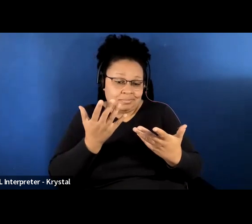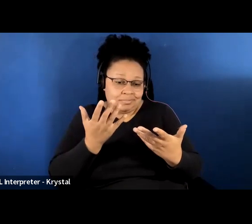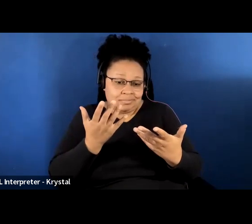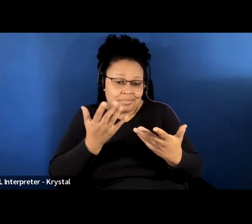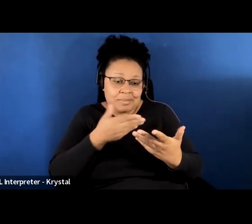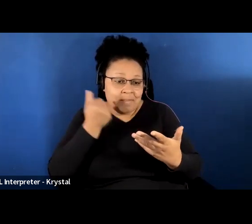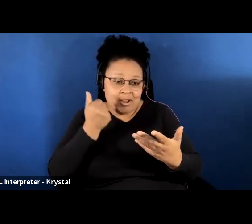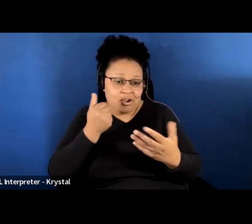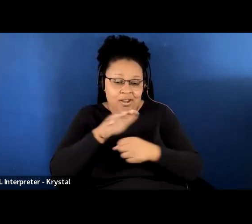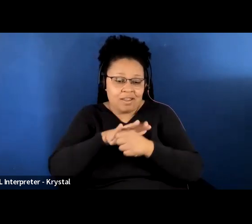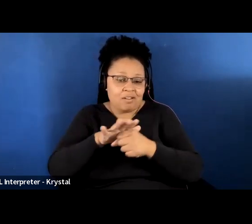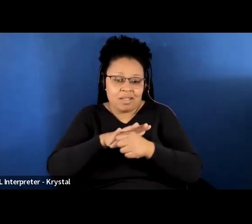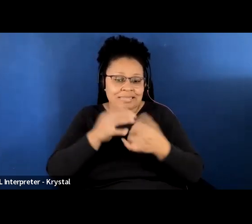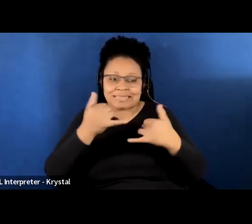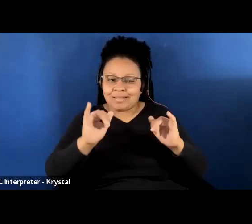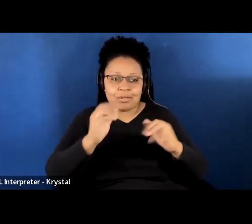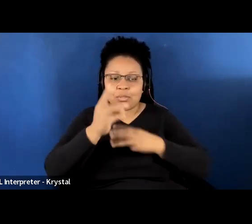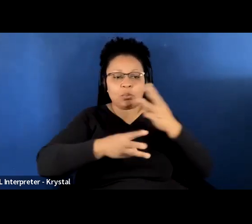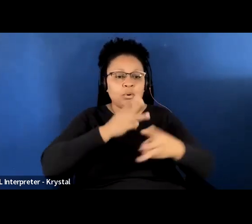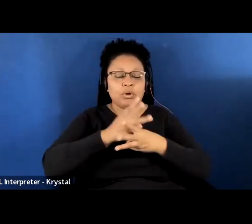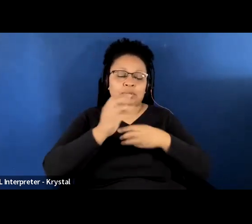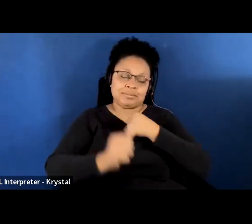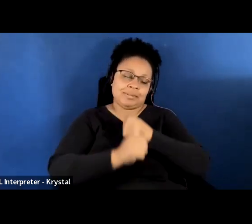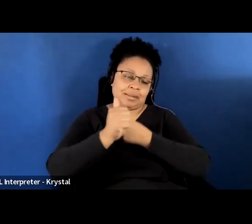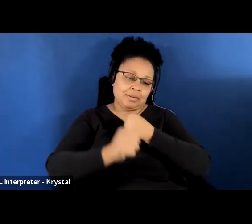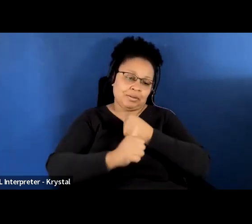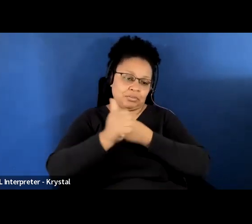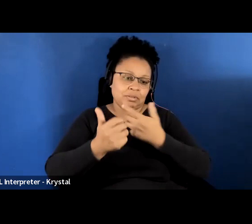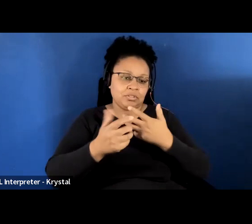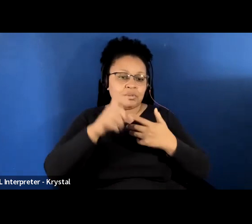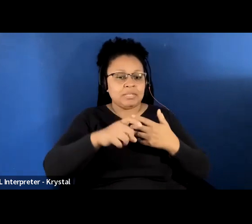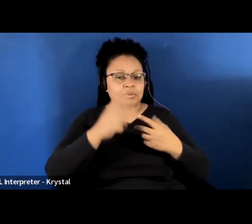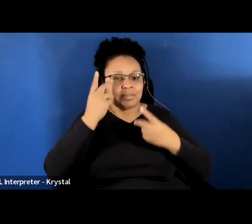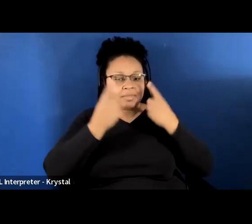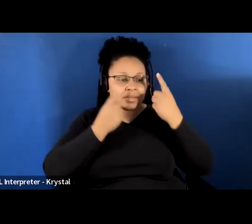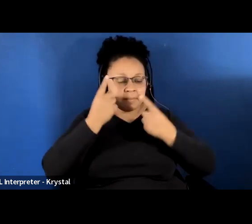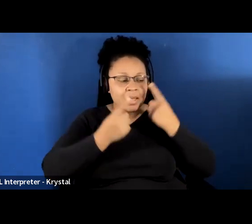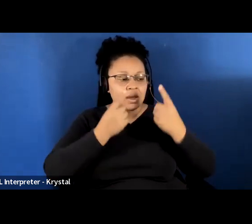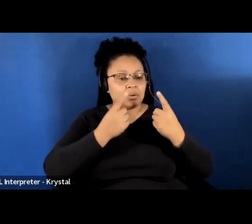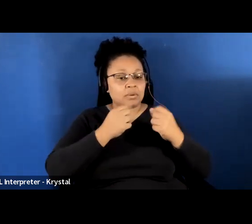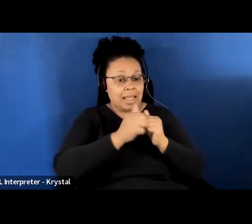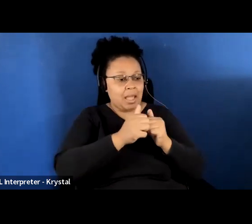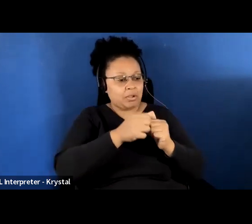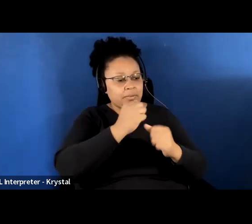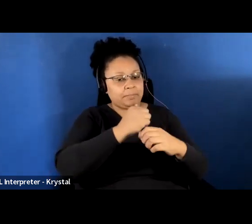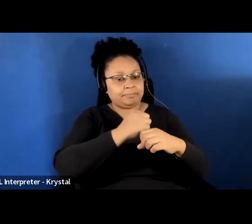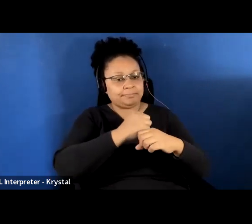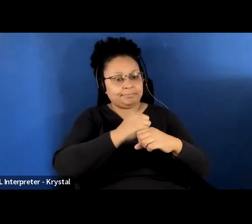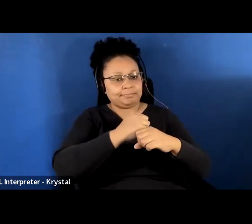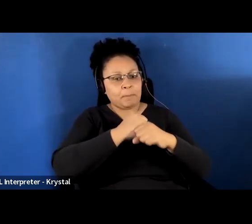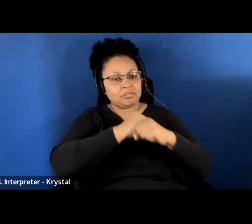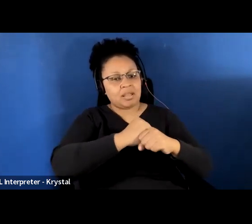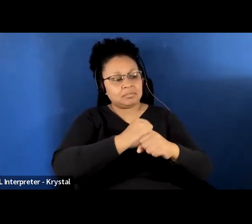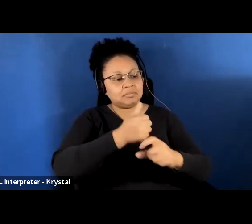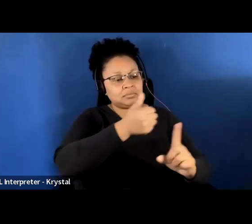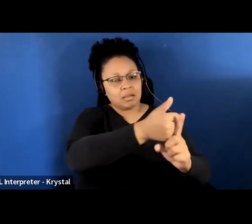lot of aggression. So they may still need to think about how they can protect themselves, and we can help